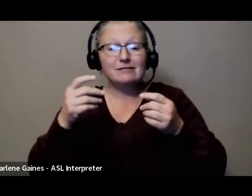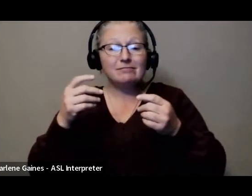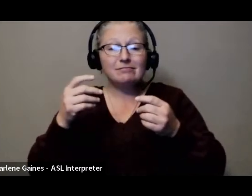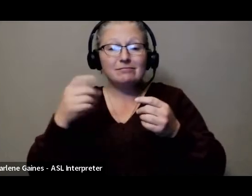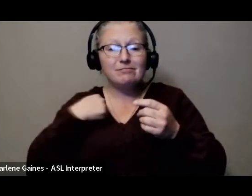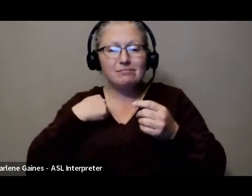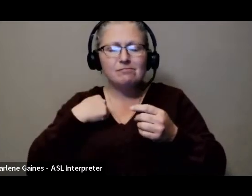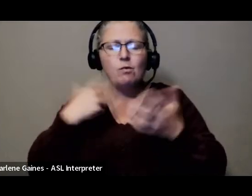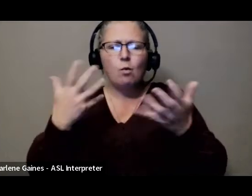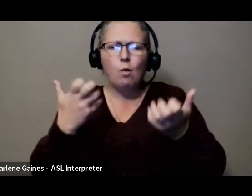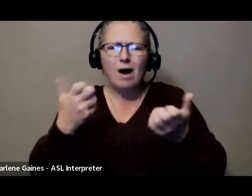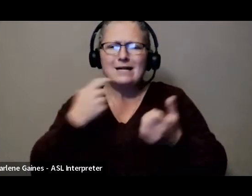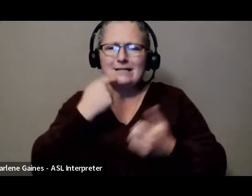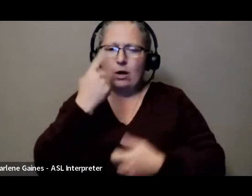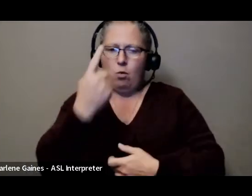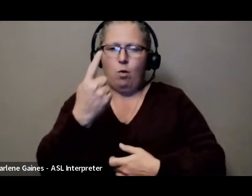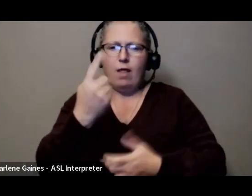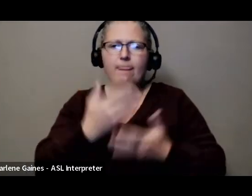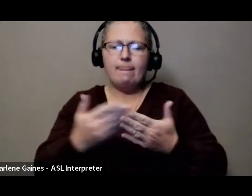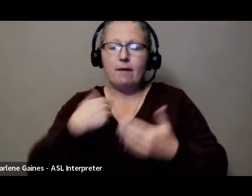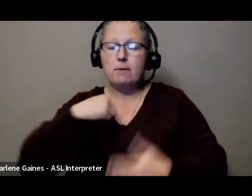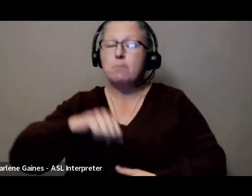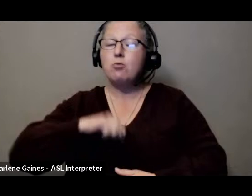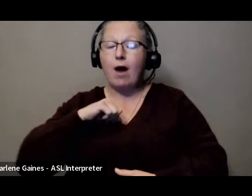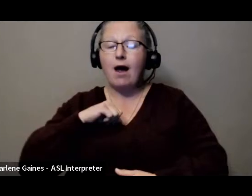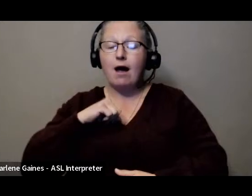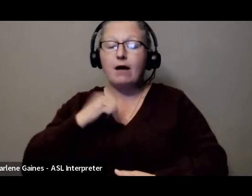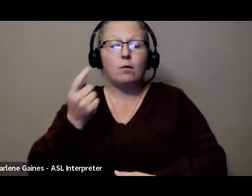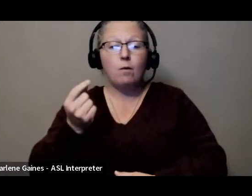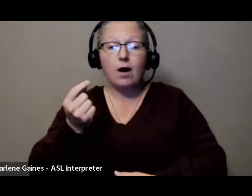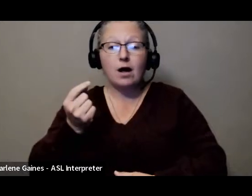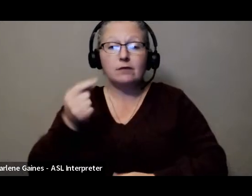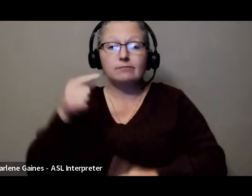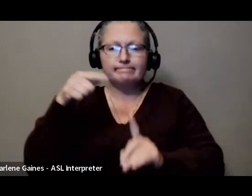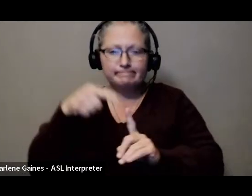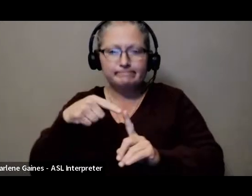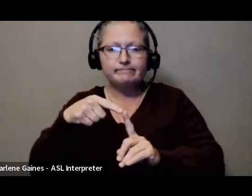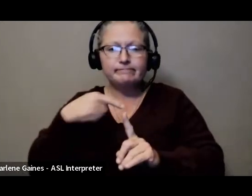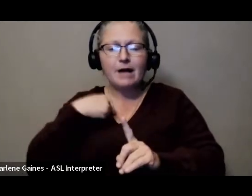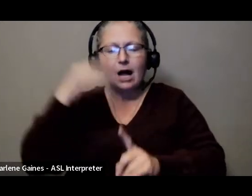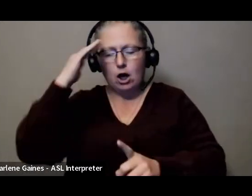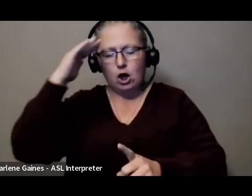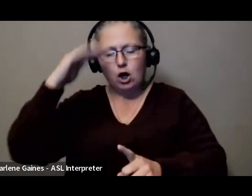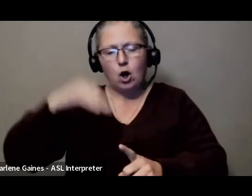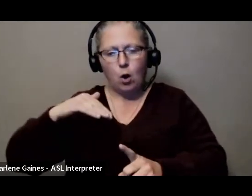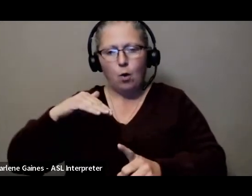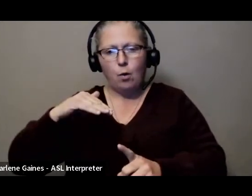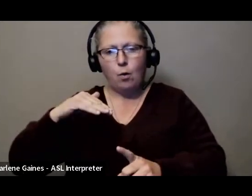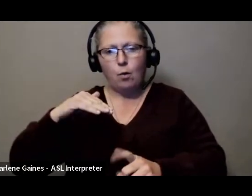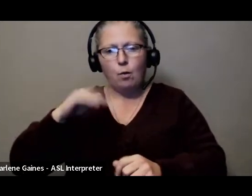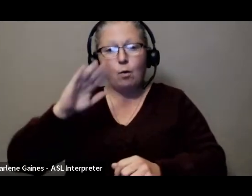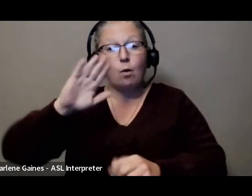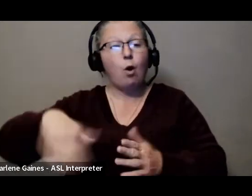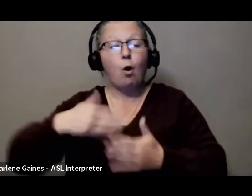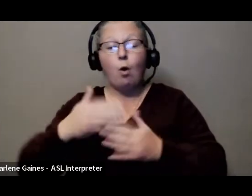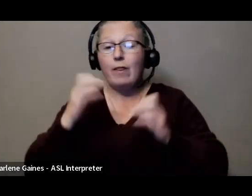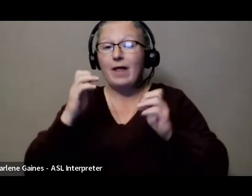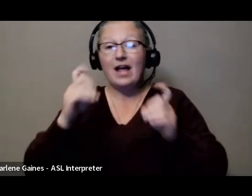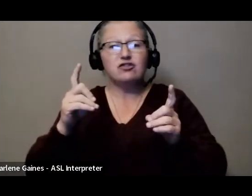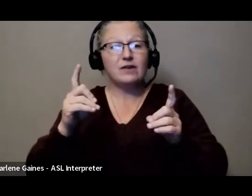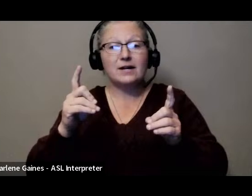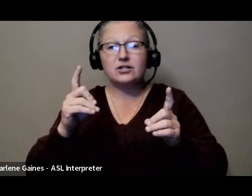I really want to say one thing that I'm very proud of, and that is that I know that in all the